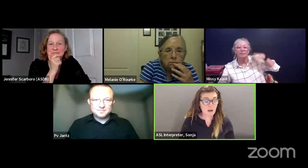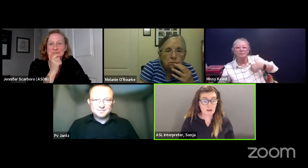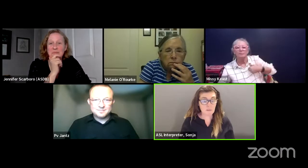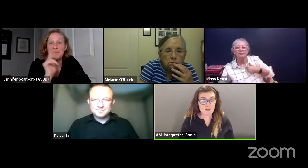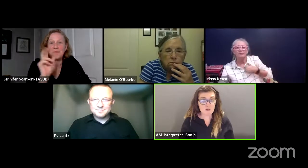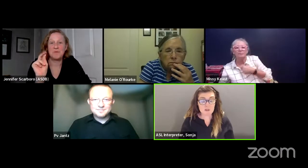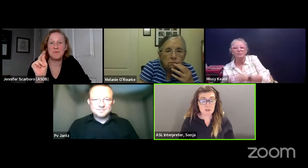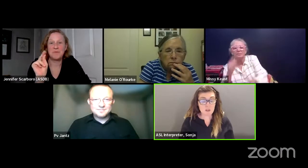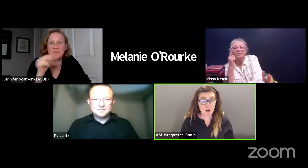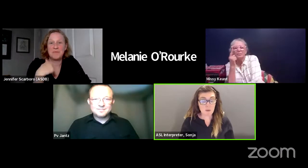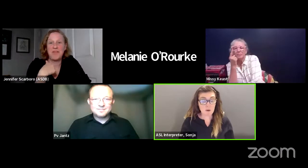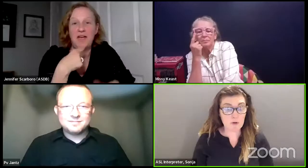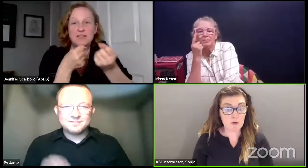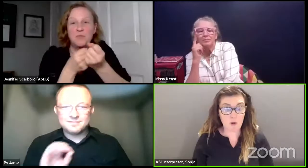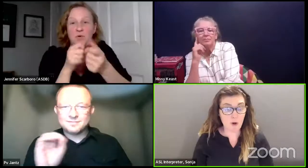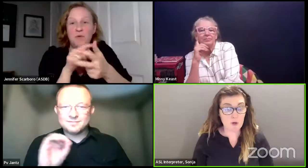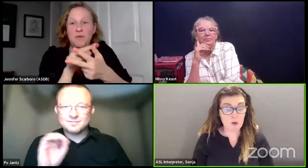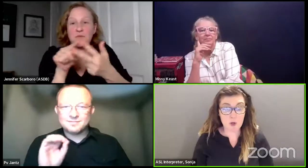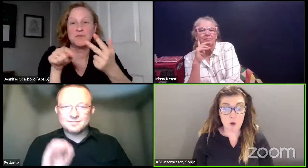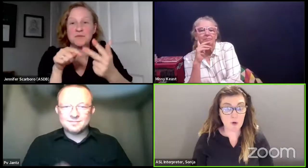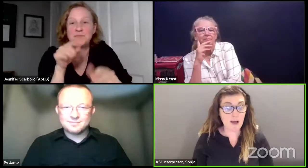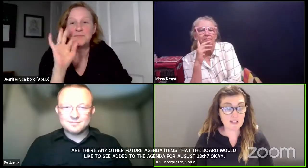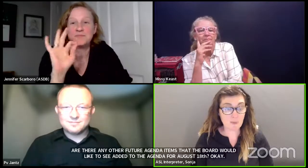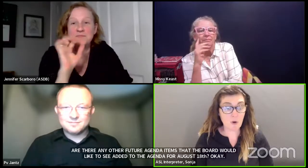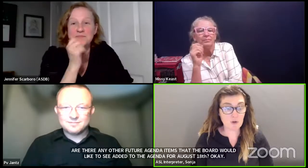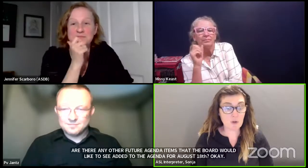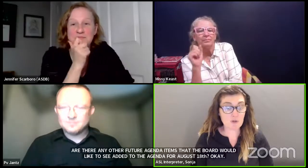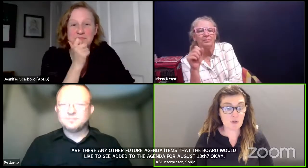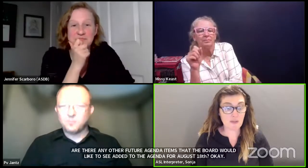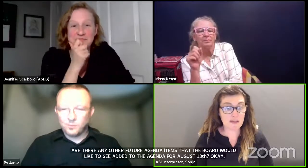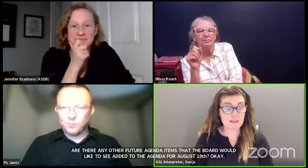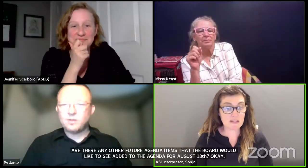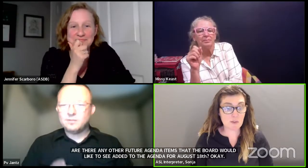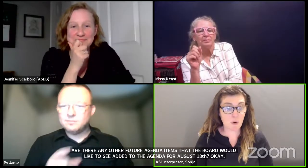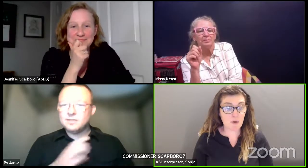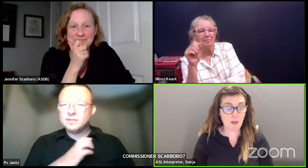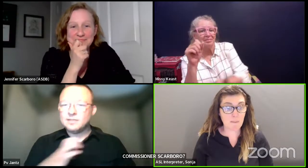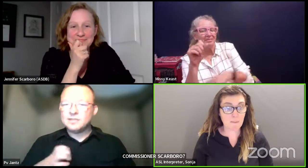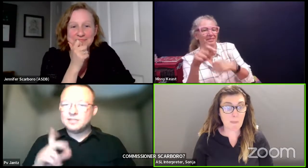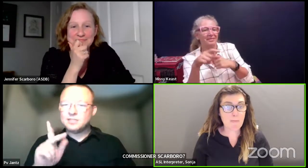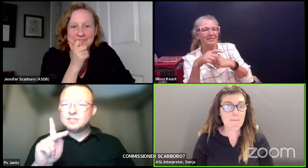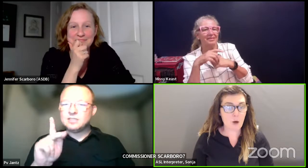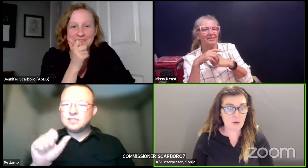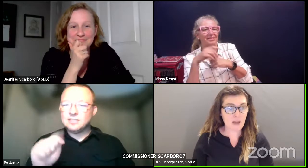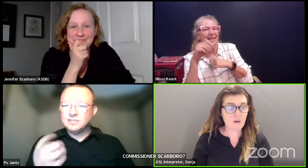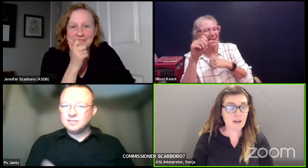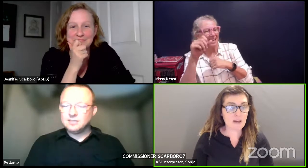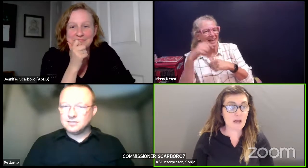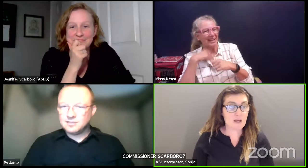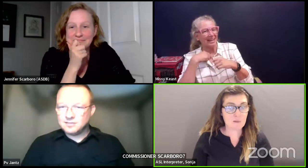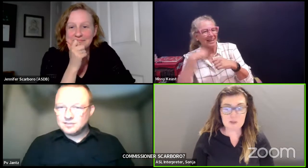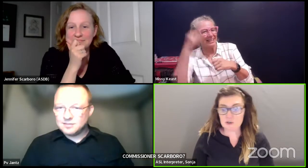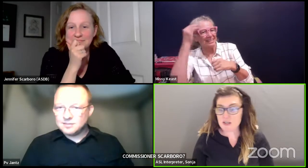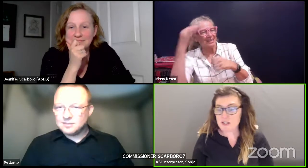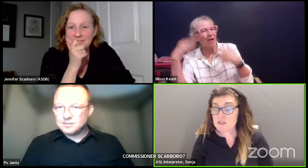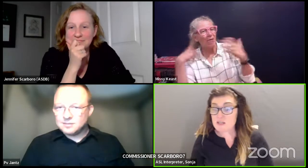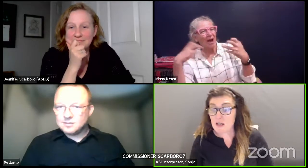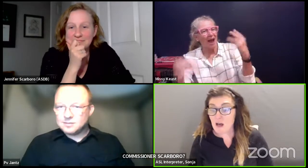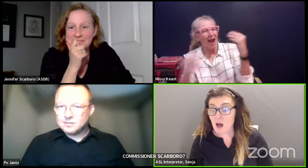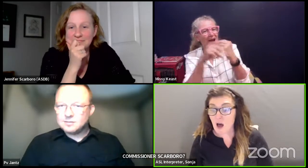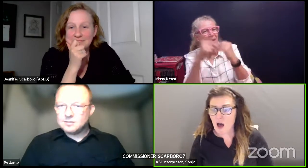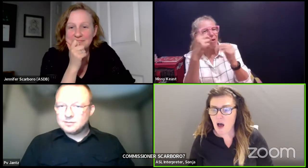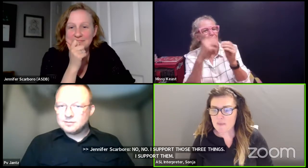Okay, Commissioner Scarborough. No, I support those three things. I support them. Okay, great. Commissioner